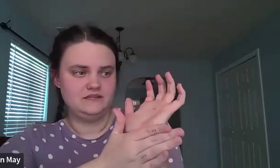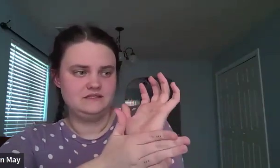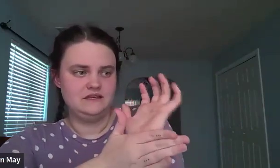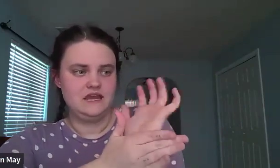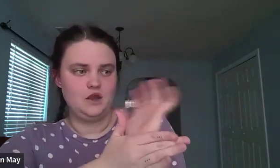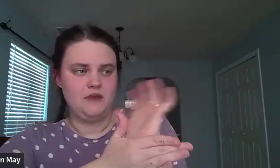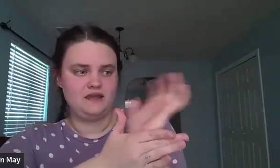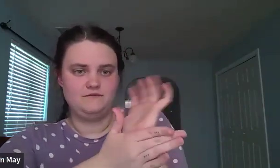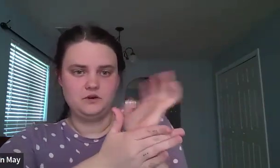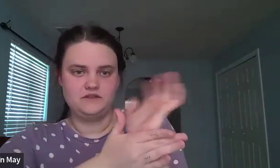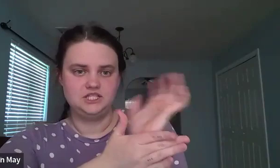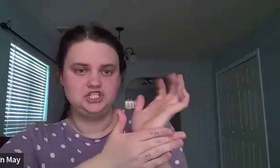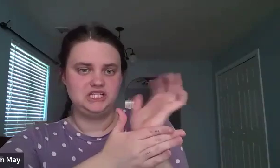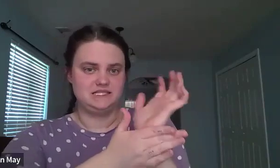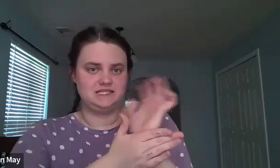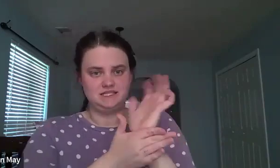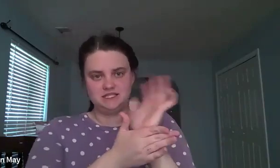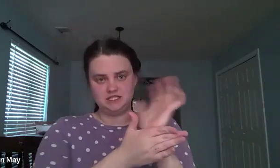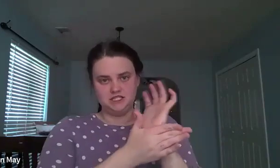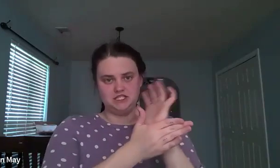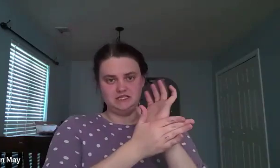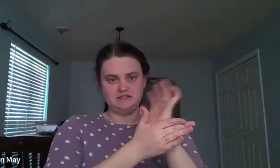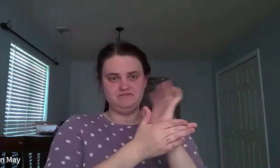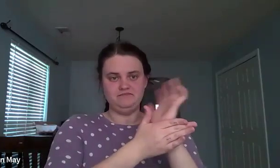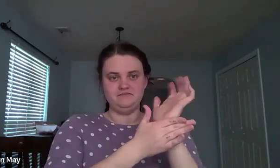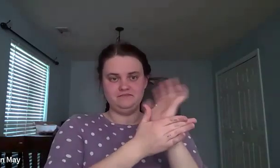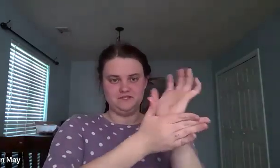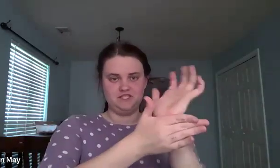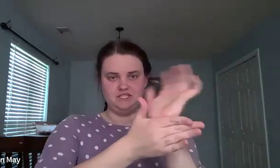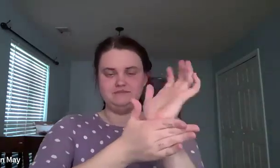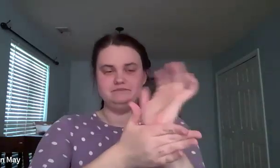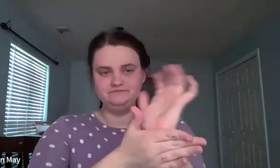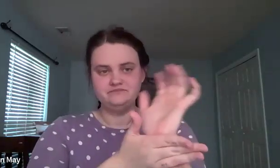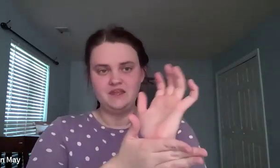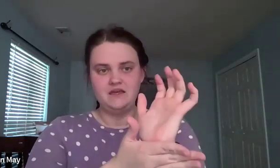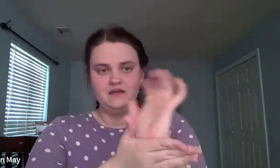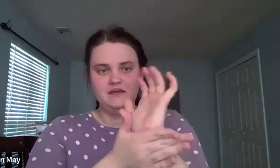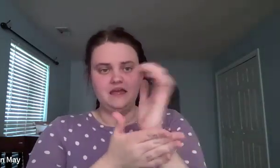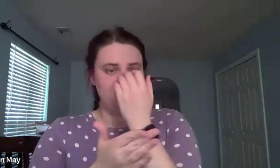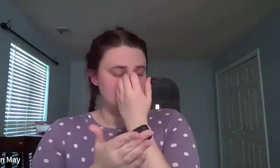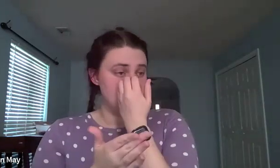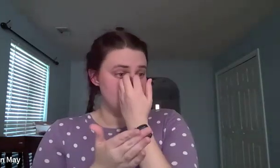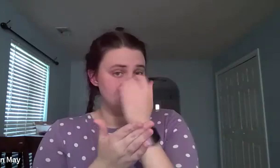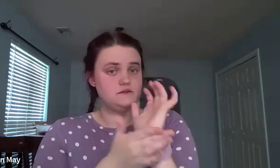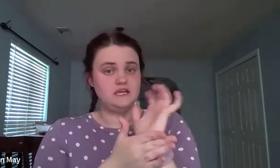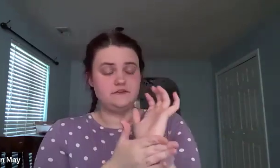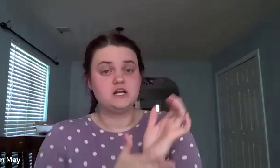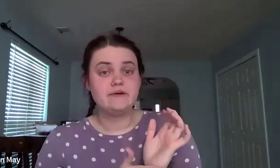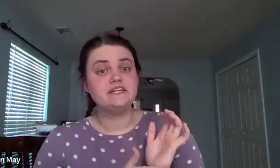this and go back and forth. Cheese. Cheese. Cheese. This is also for like, if you're talking about like a